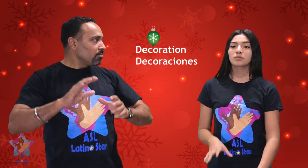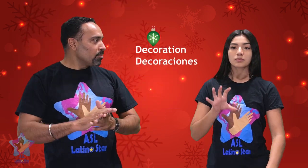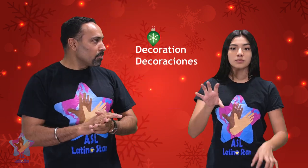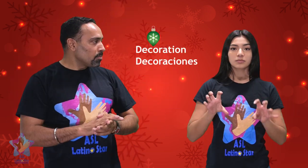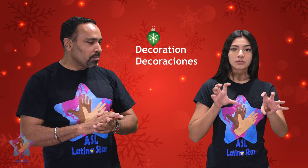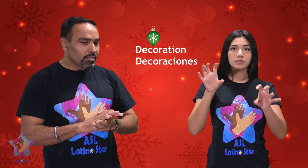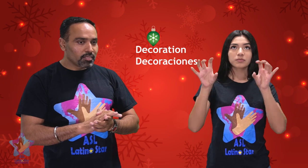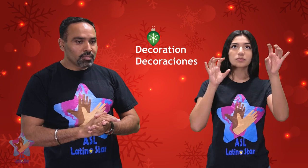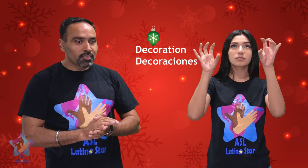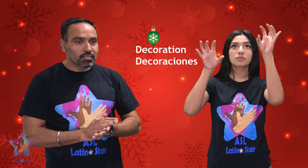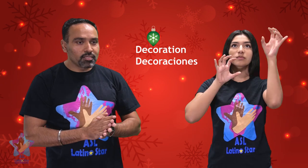Decoraciones. Decoraciones.